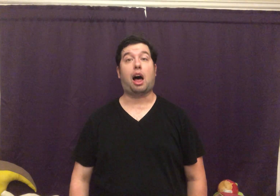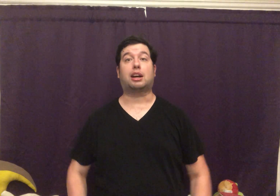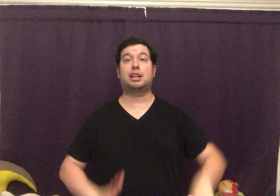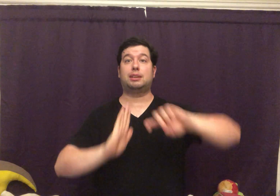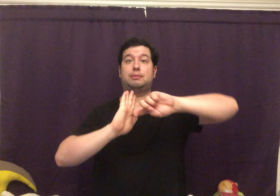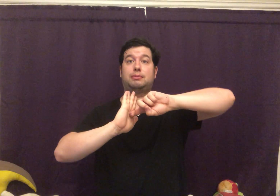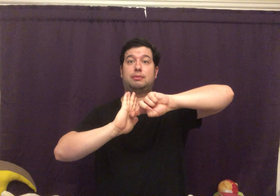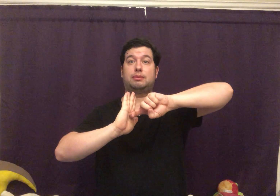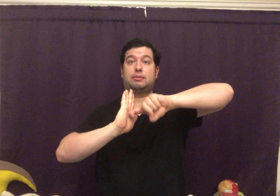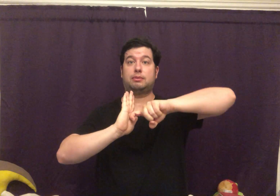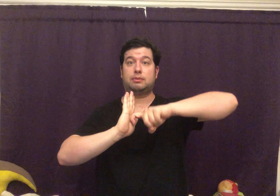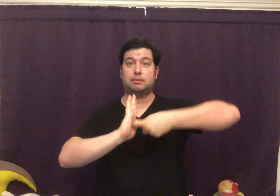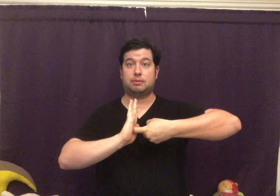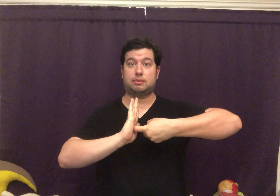Lock.